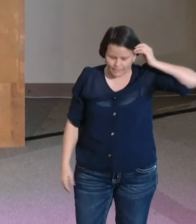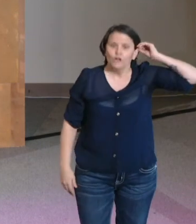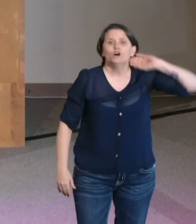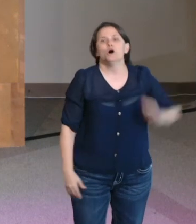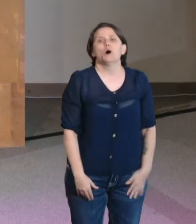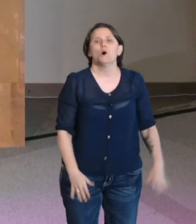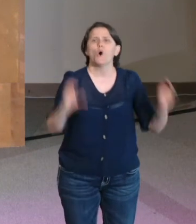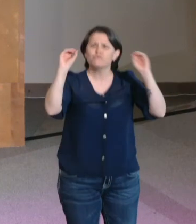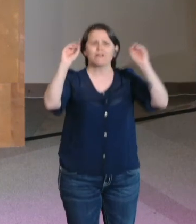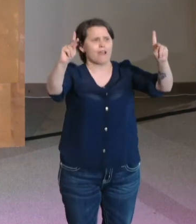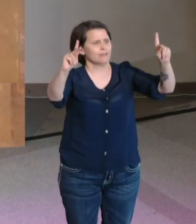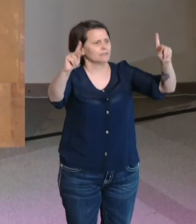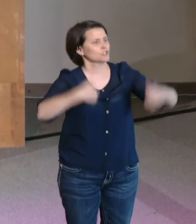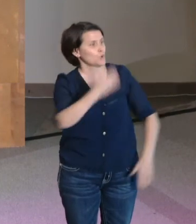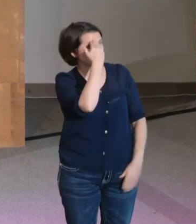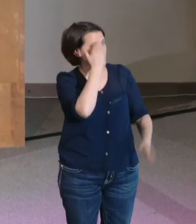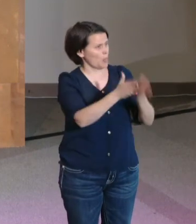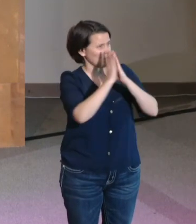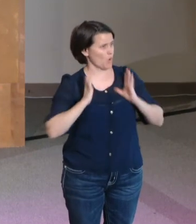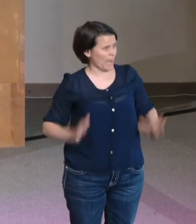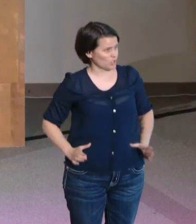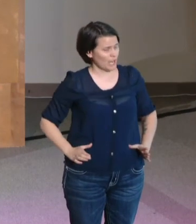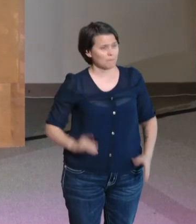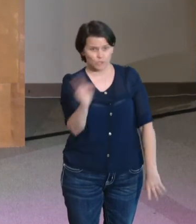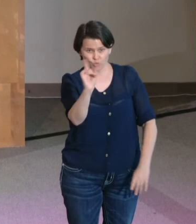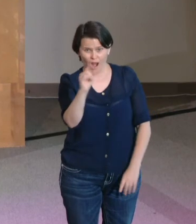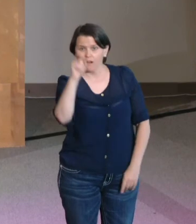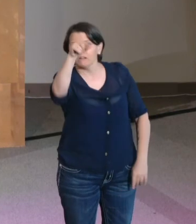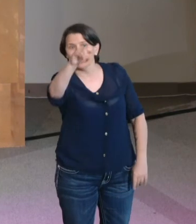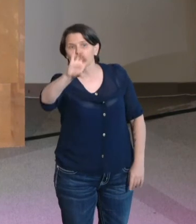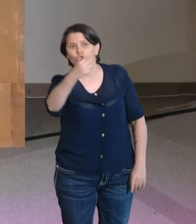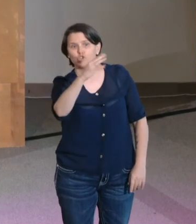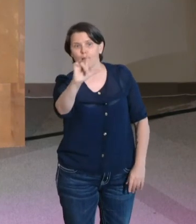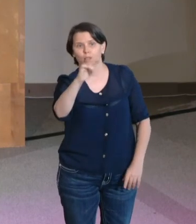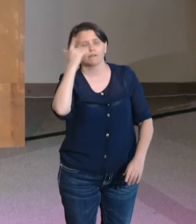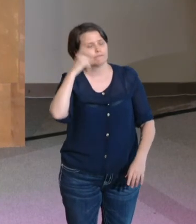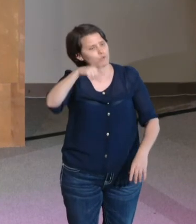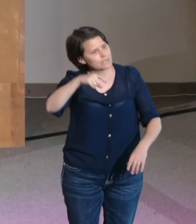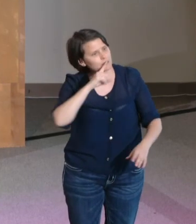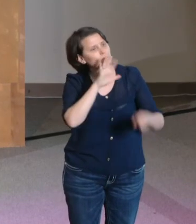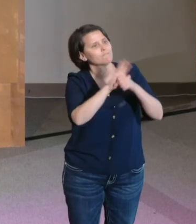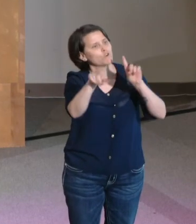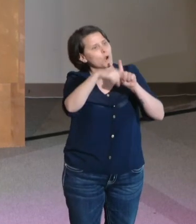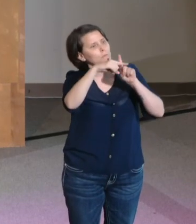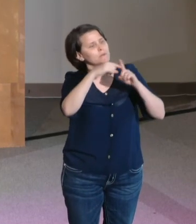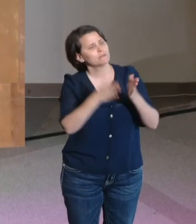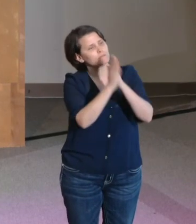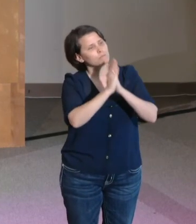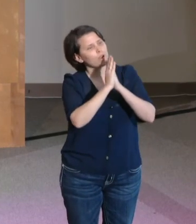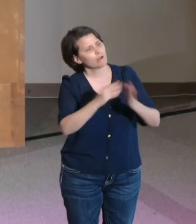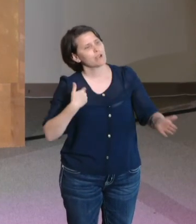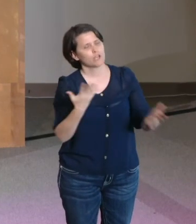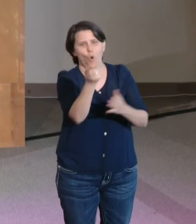All right, so you know the prayer chaplains, they're hanging out in the chapel. If you'd like to get some affirmative prayer and hold you and your family in the knowing of safety